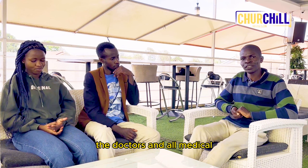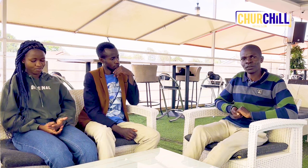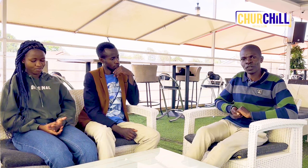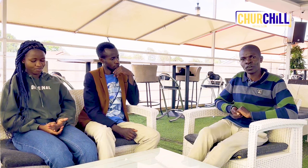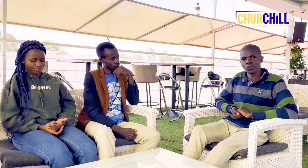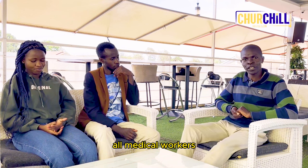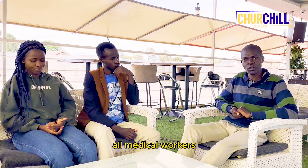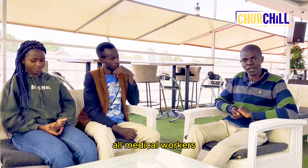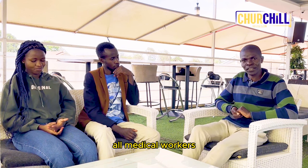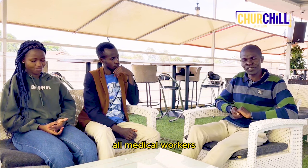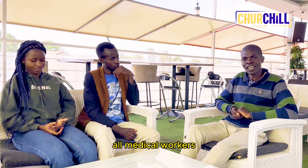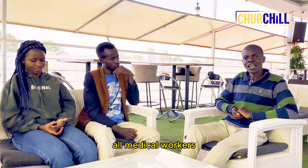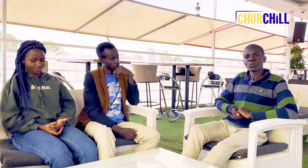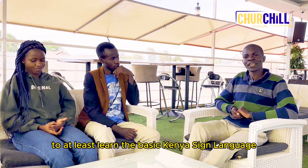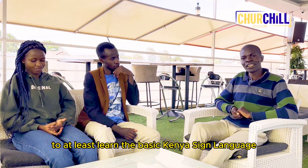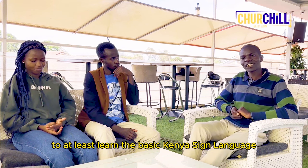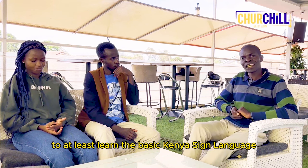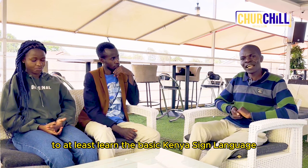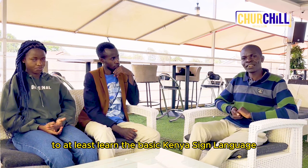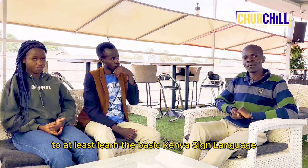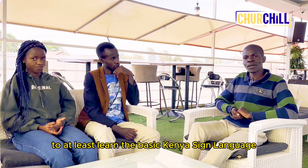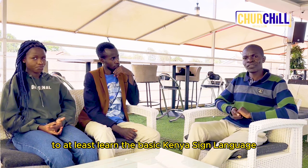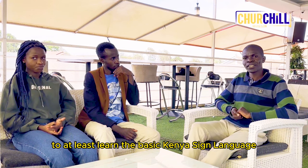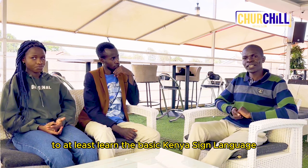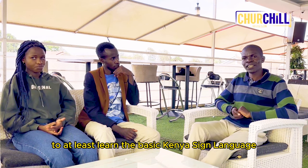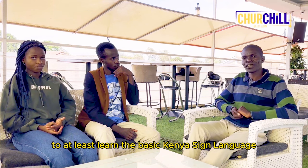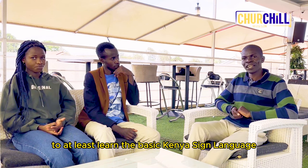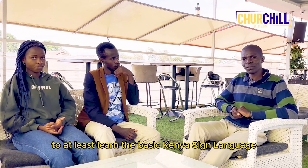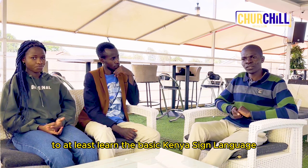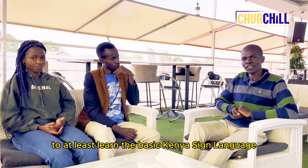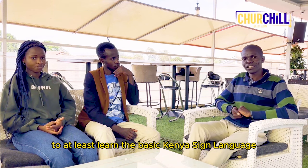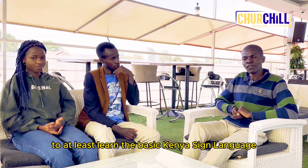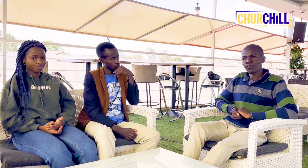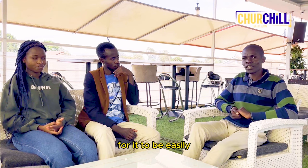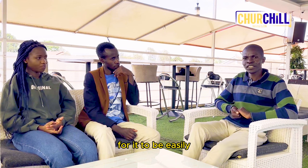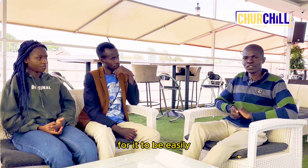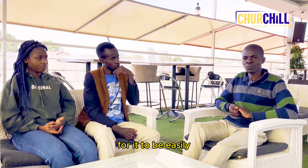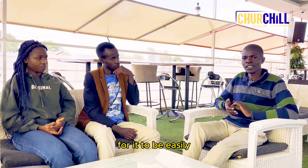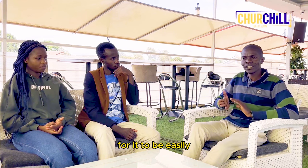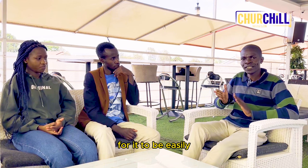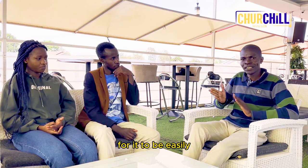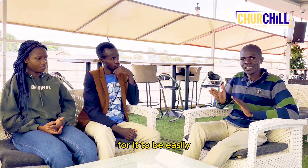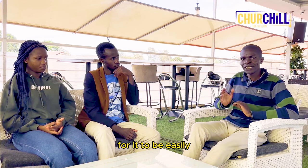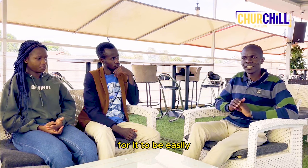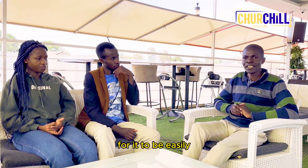all medical workers to at least learn the basic Kenya sign language for it to be easily,